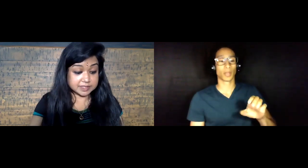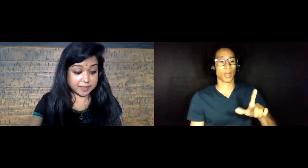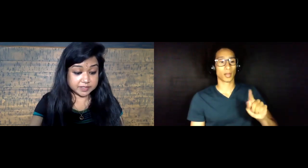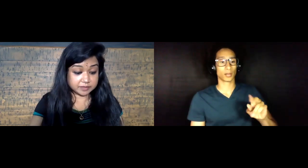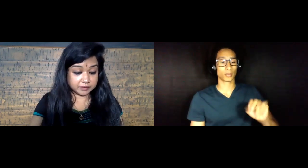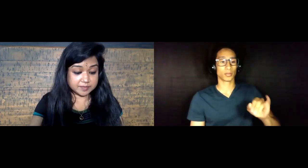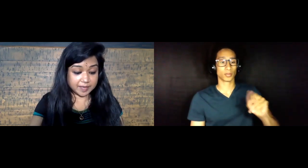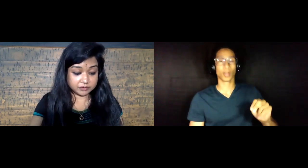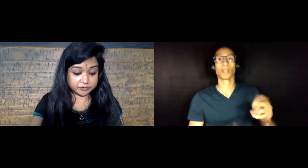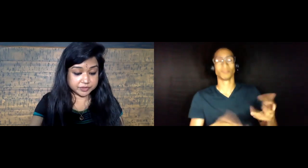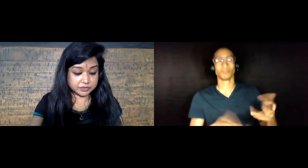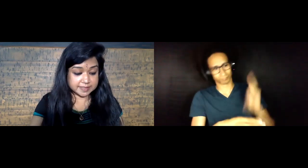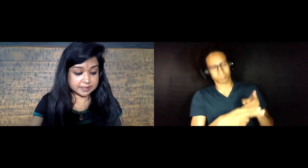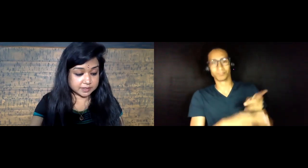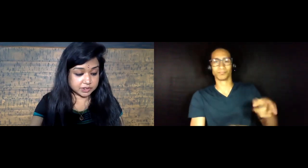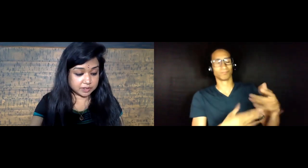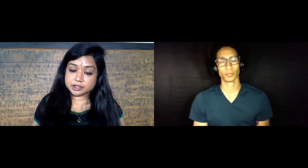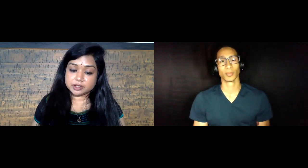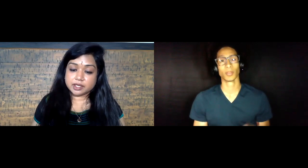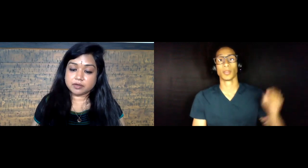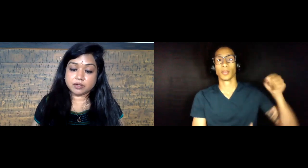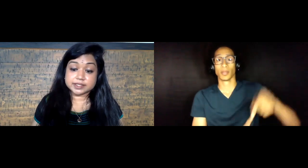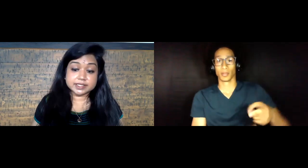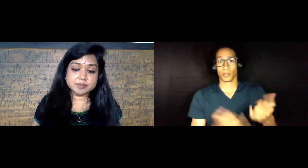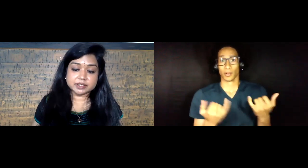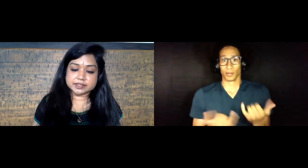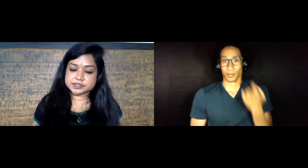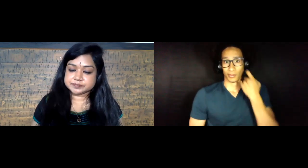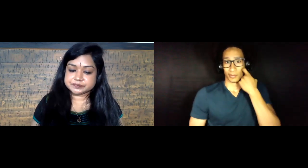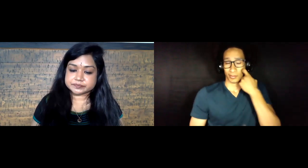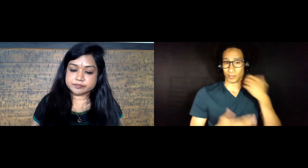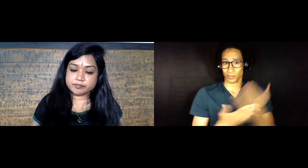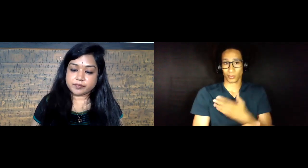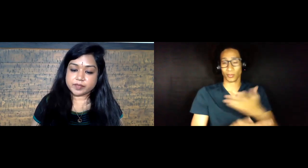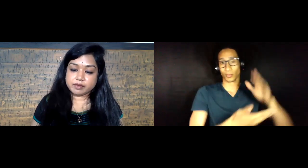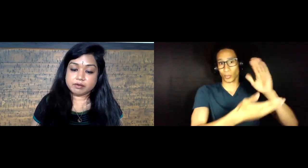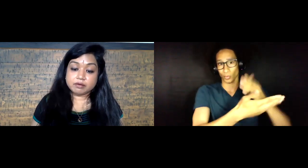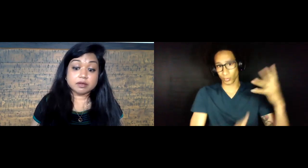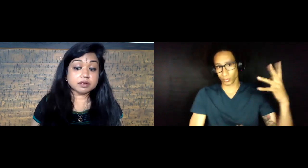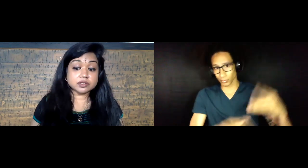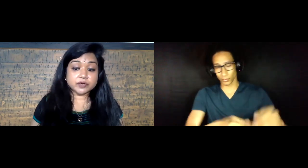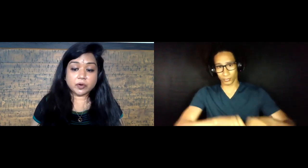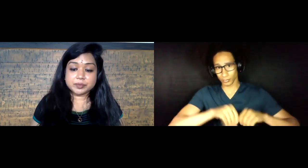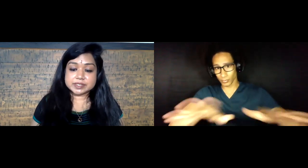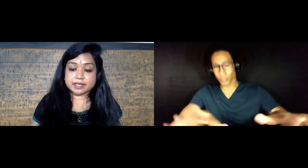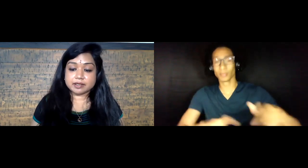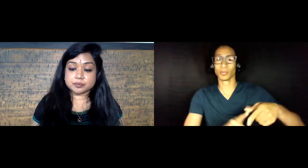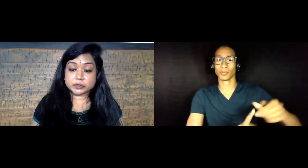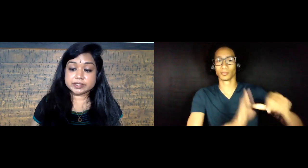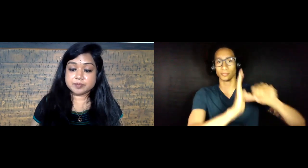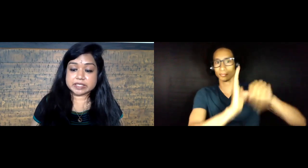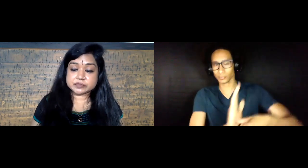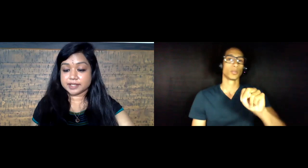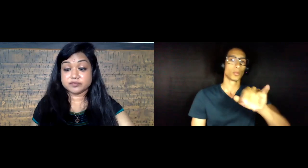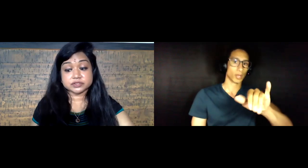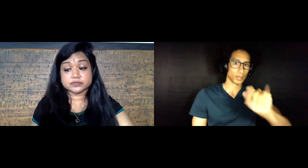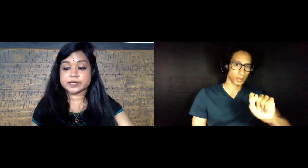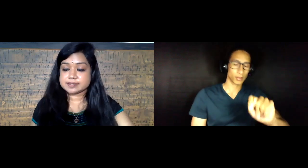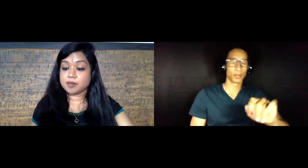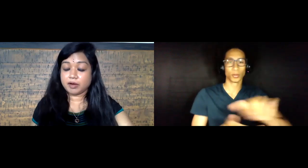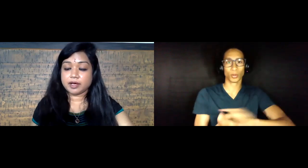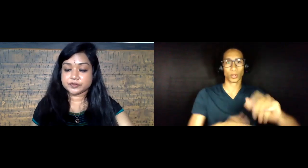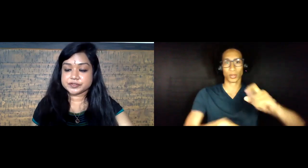am speaking to you all from New Jersey, which is on ancestral and unceded Munsee Lenape land. For those of you who are new